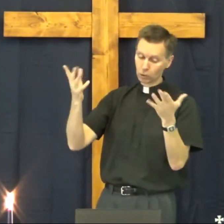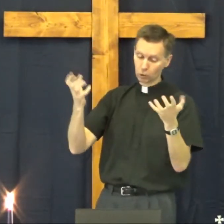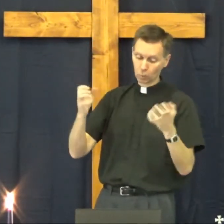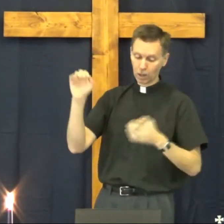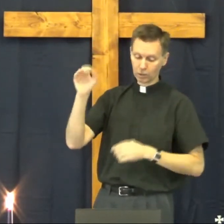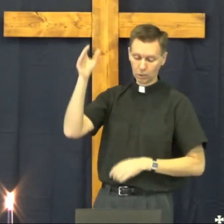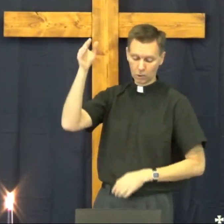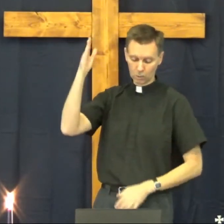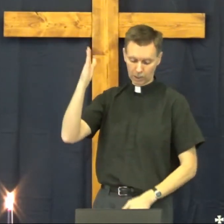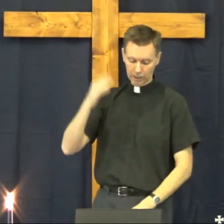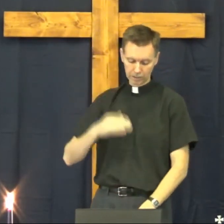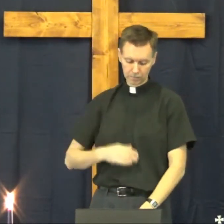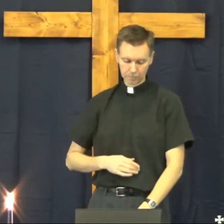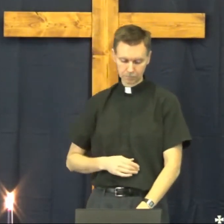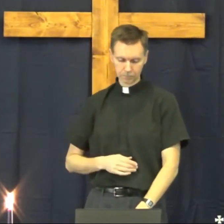you want, O God.